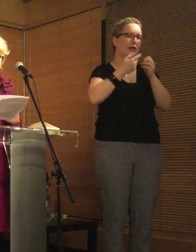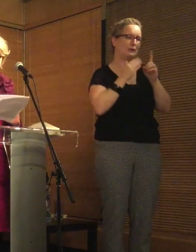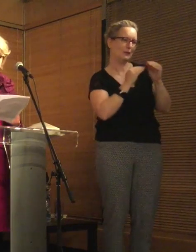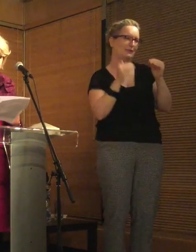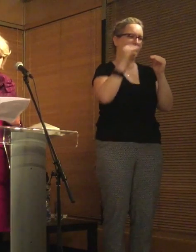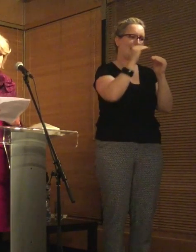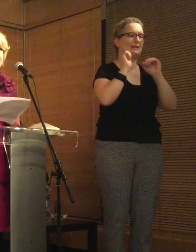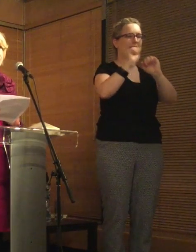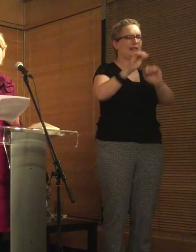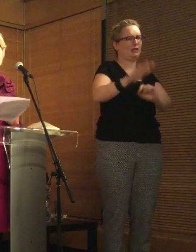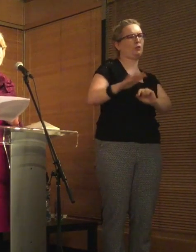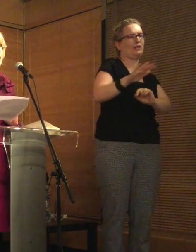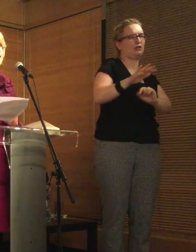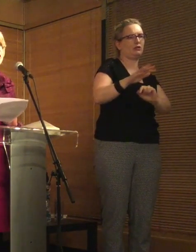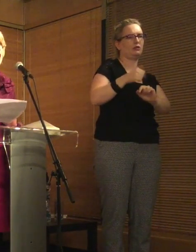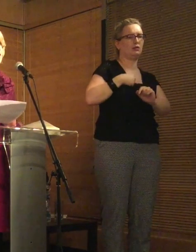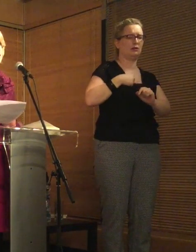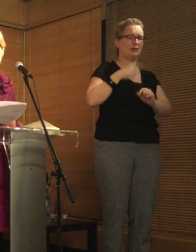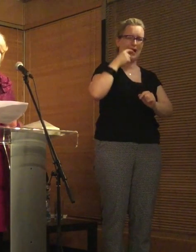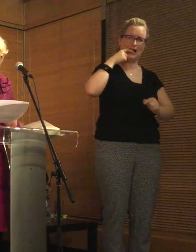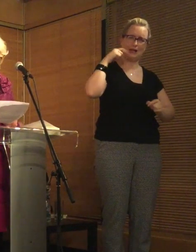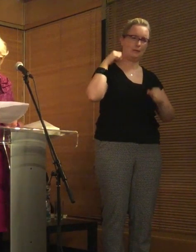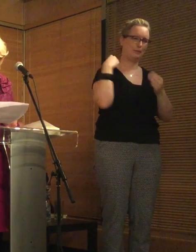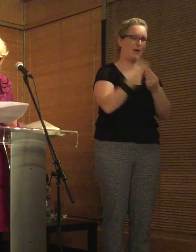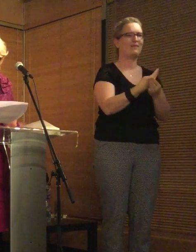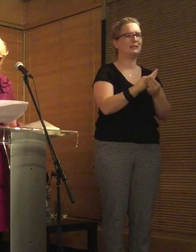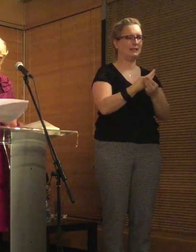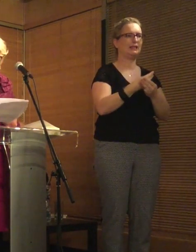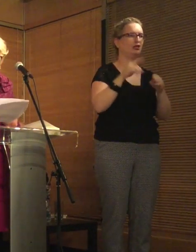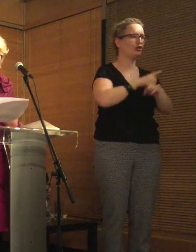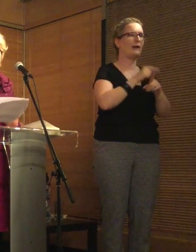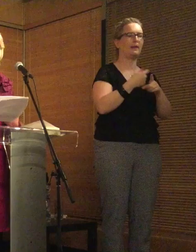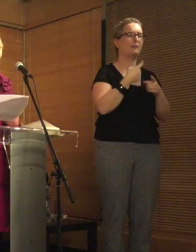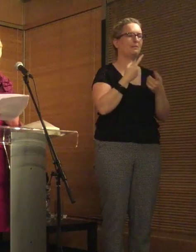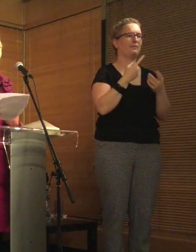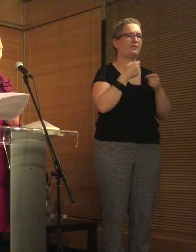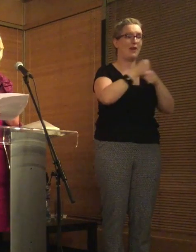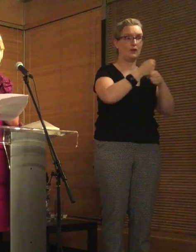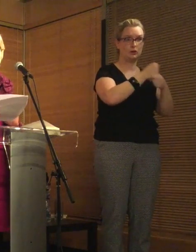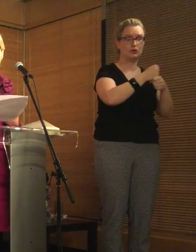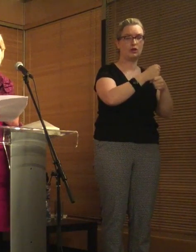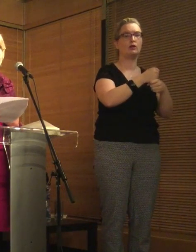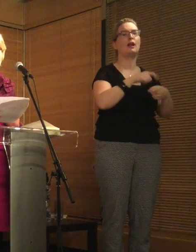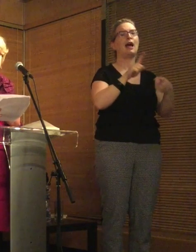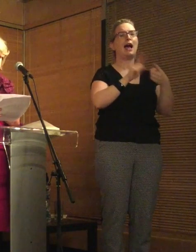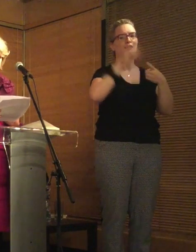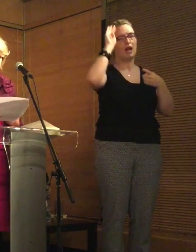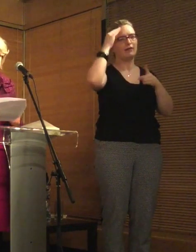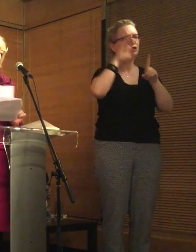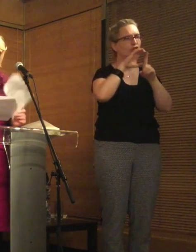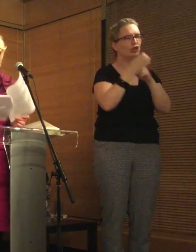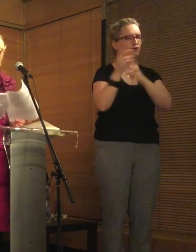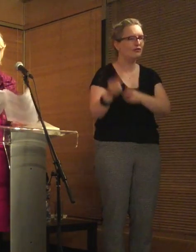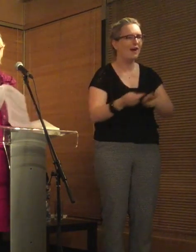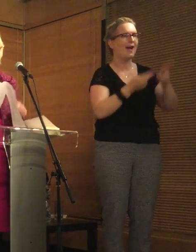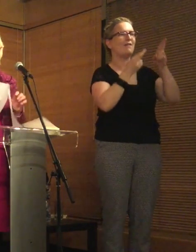circumstances. We have the extreme poverty of the revolutionary period, and we have the Irish culture and